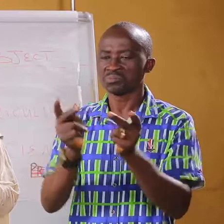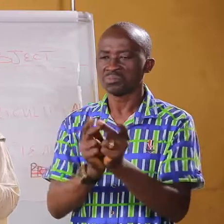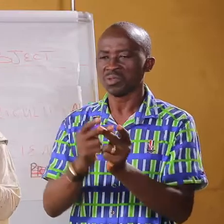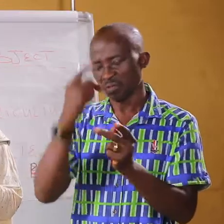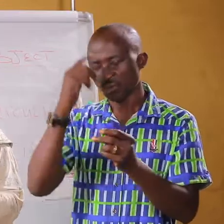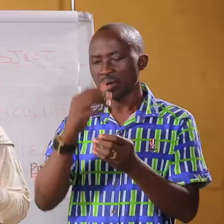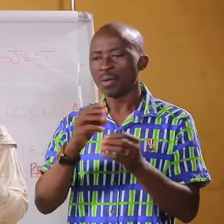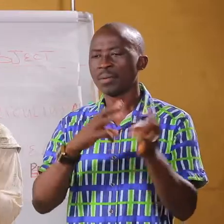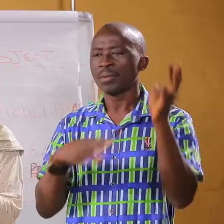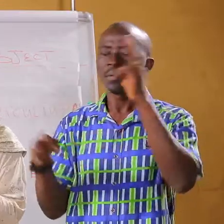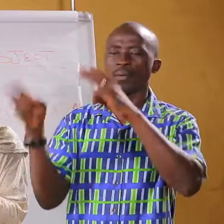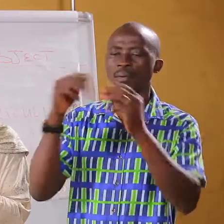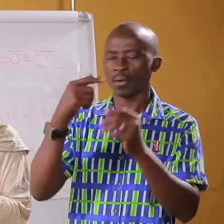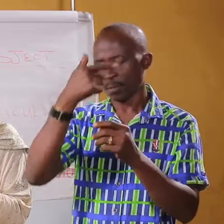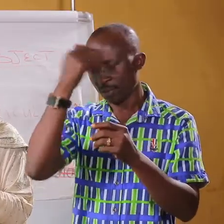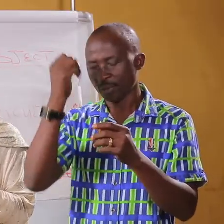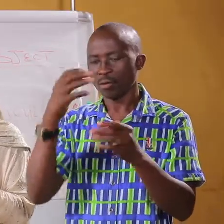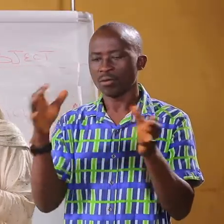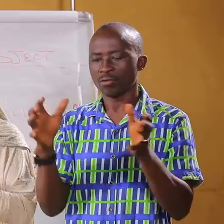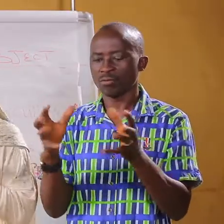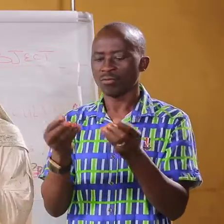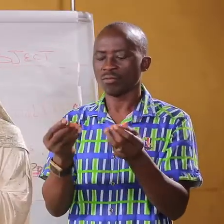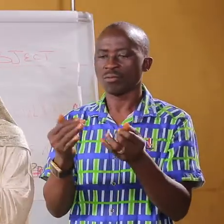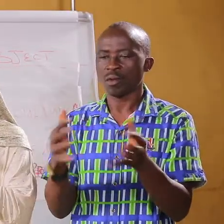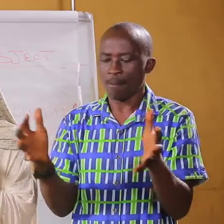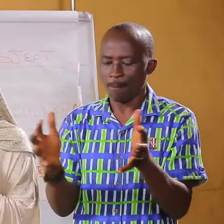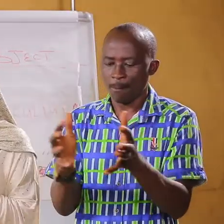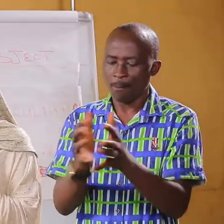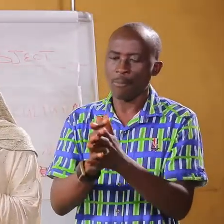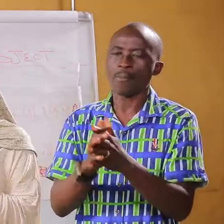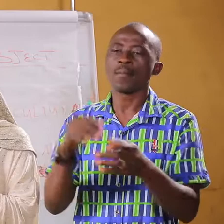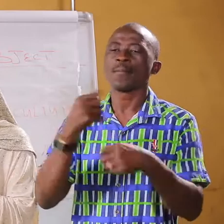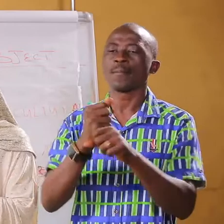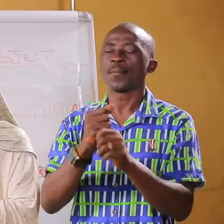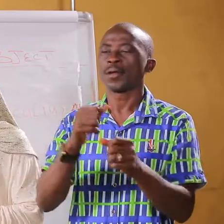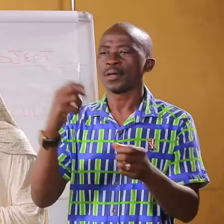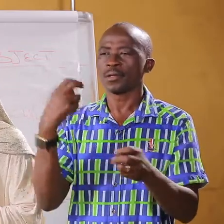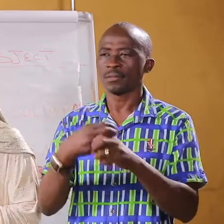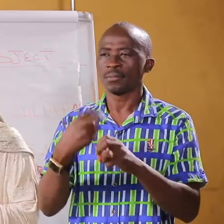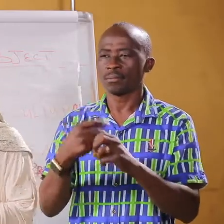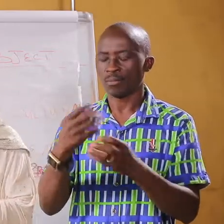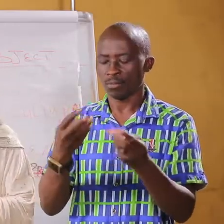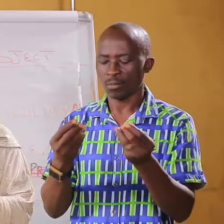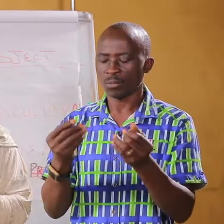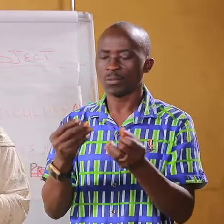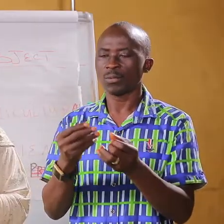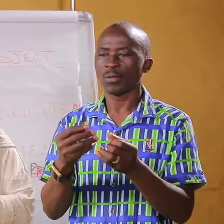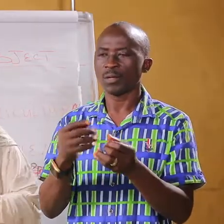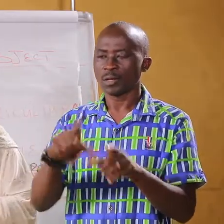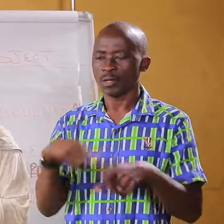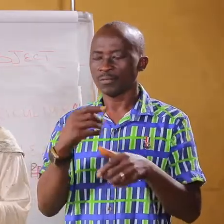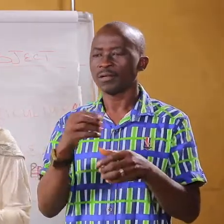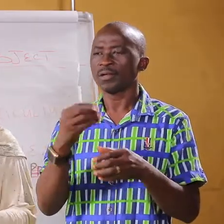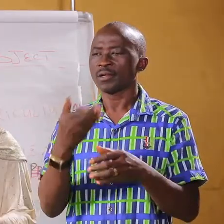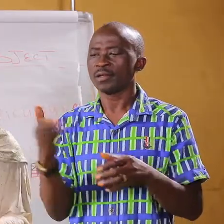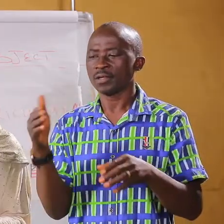because they have already compacted the soil. So it is making it difficult for for soil organisms to live because they